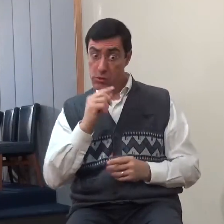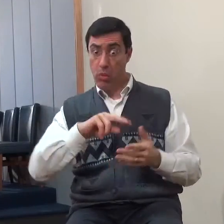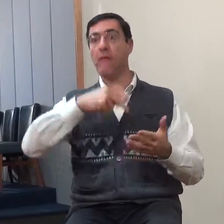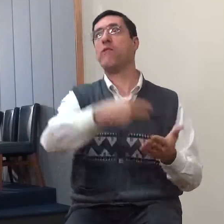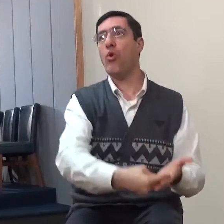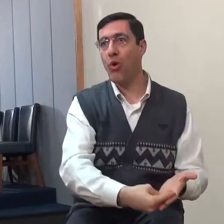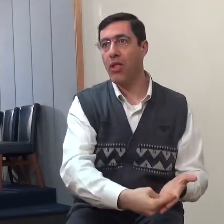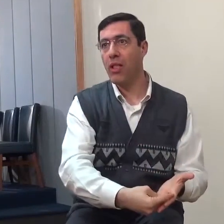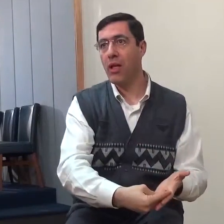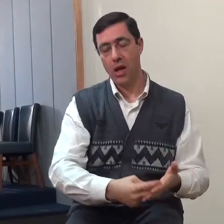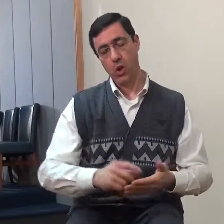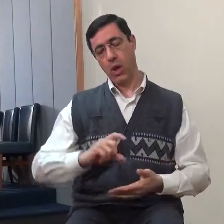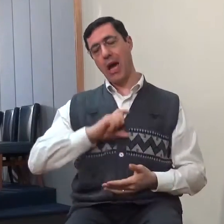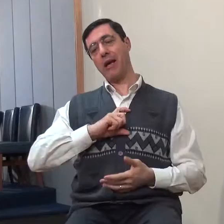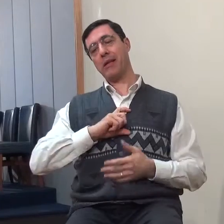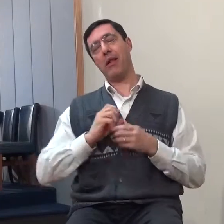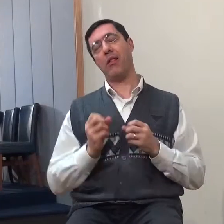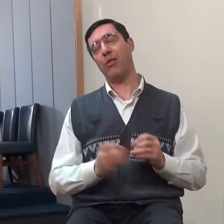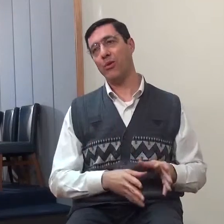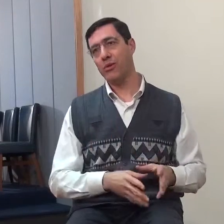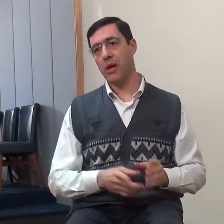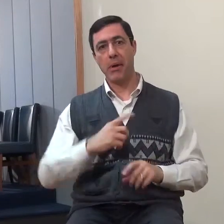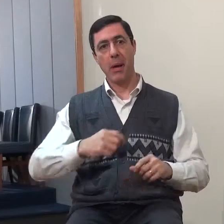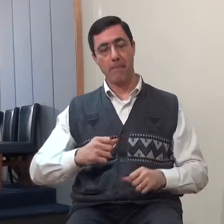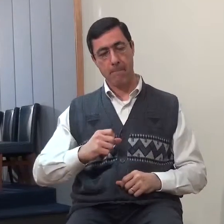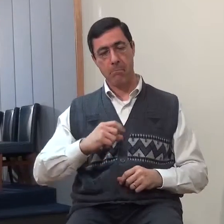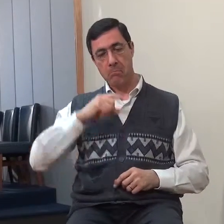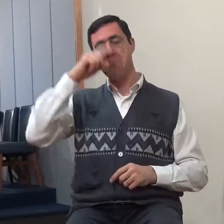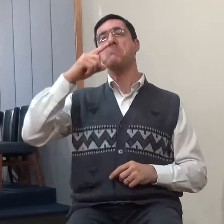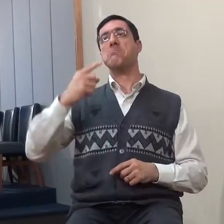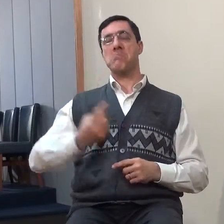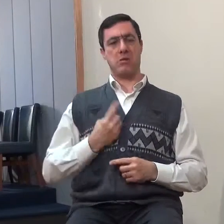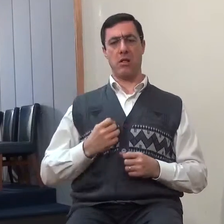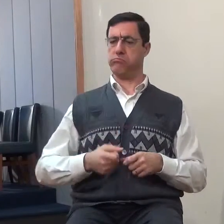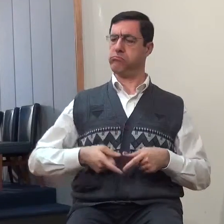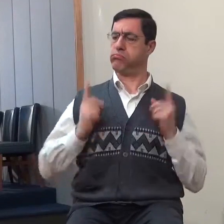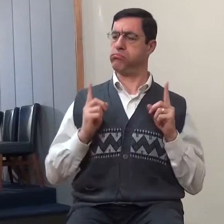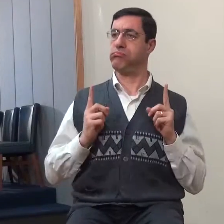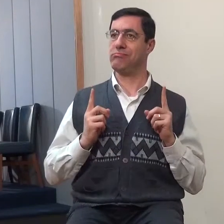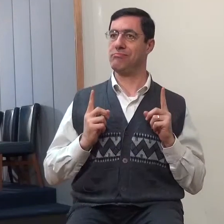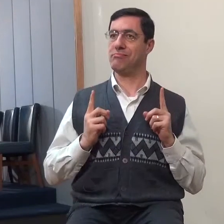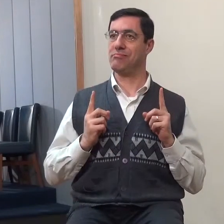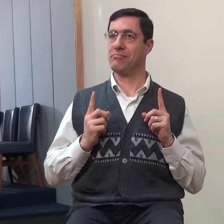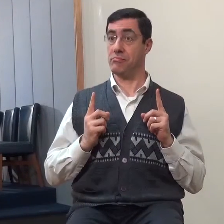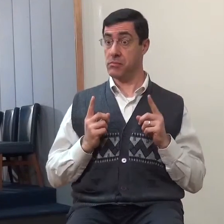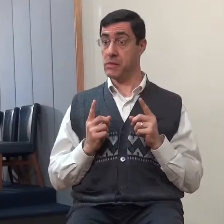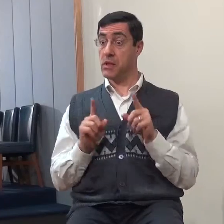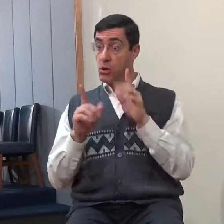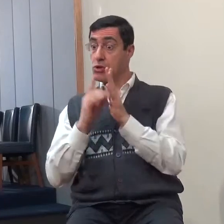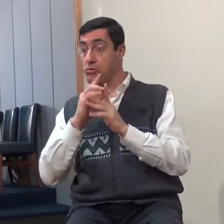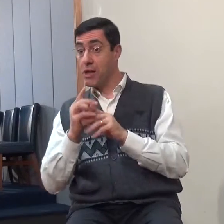character and become a heady person. He could be speaking to ministers. He could be speaking to church